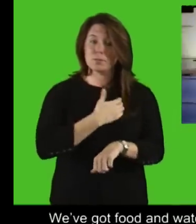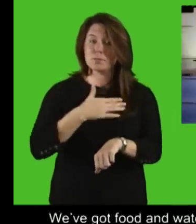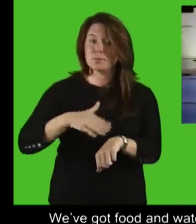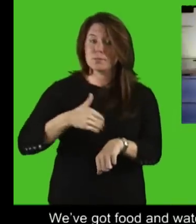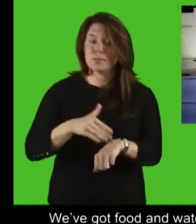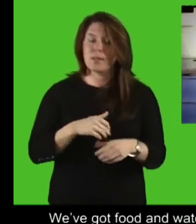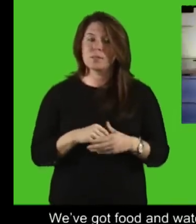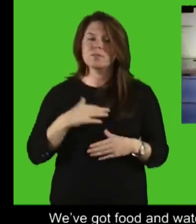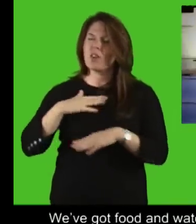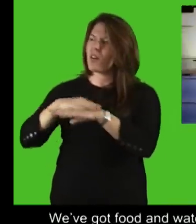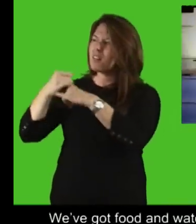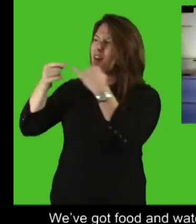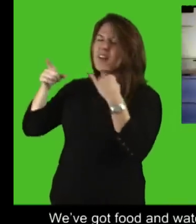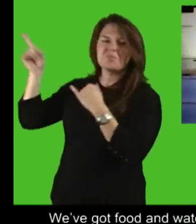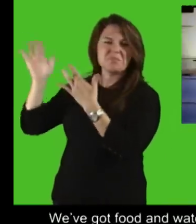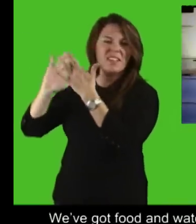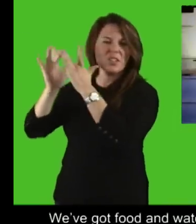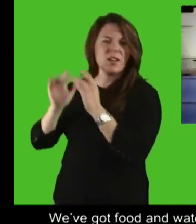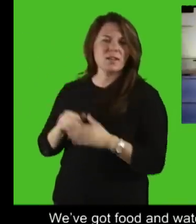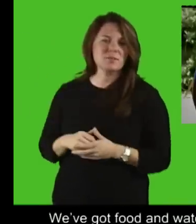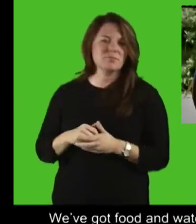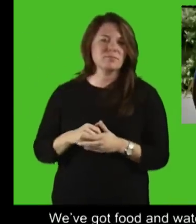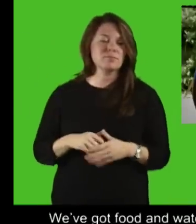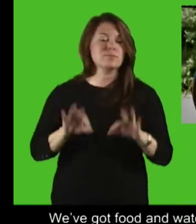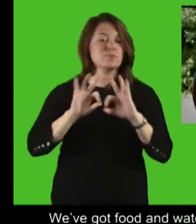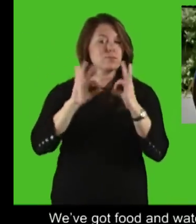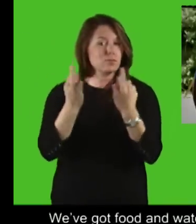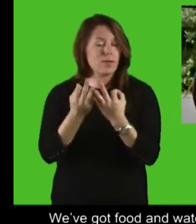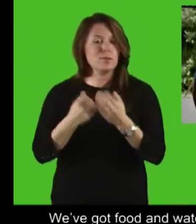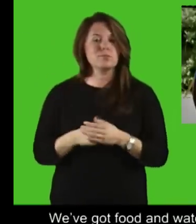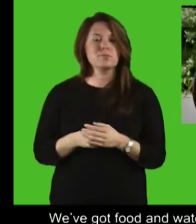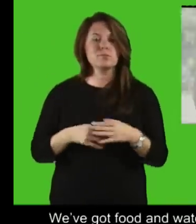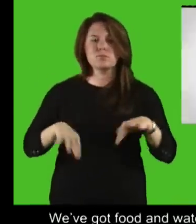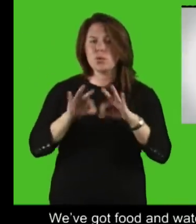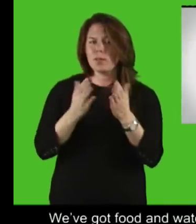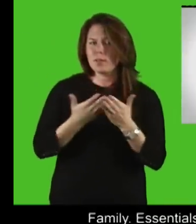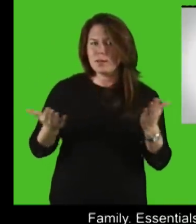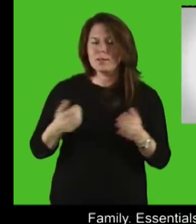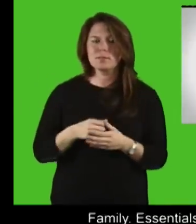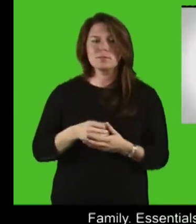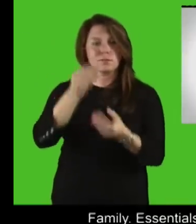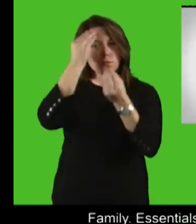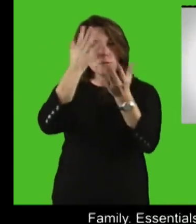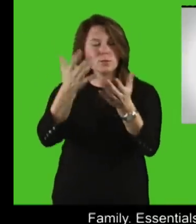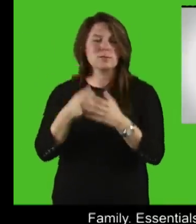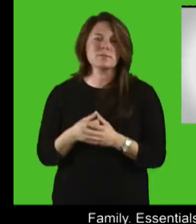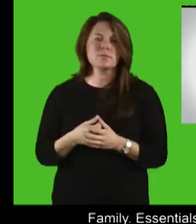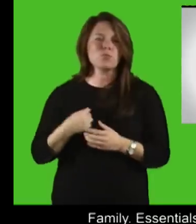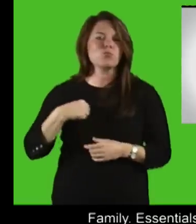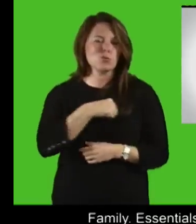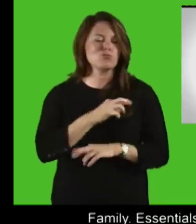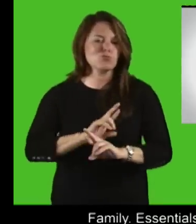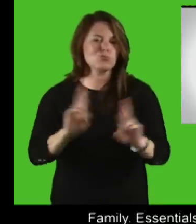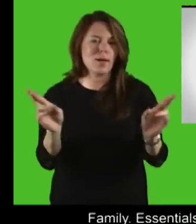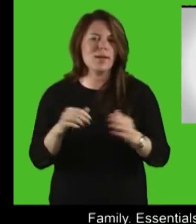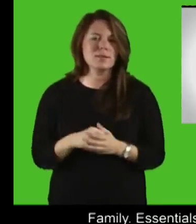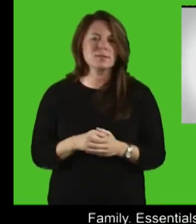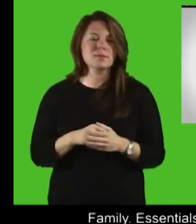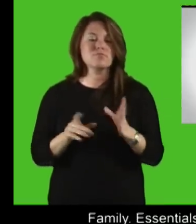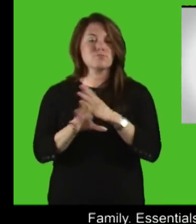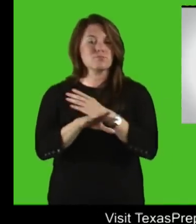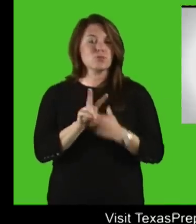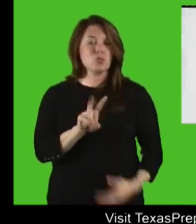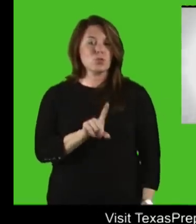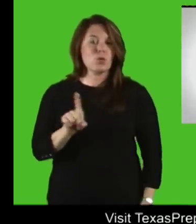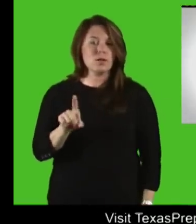We've got food and water stored for us and our pets. We'll go online for updates. Family. Essentials. Information. We're